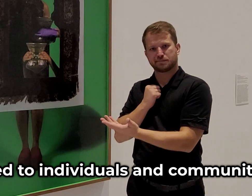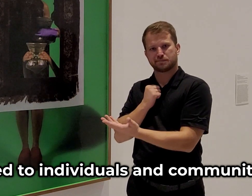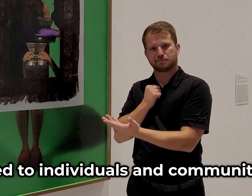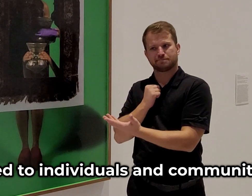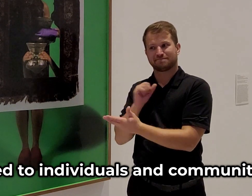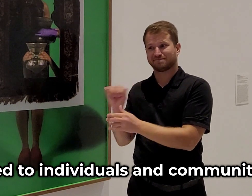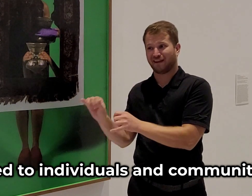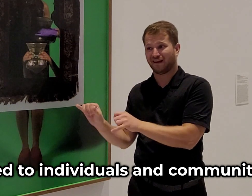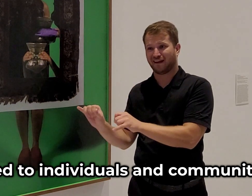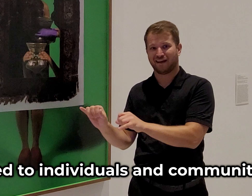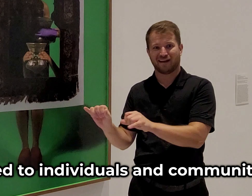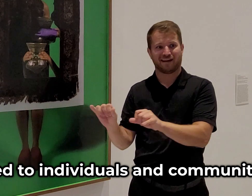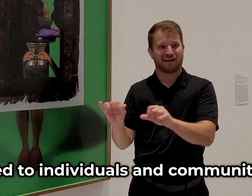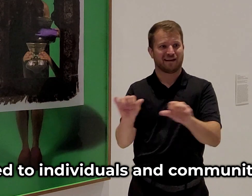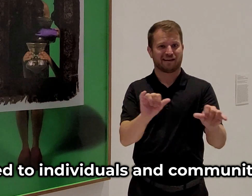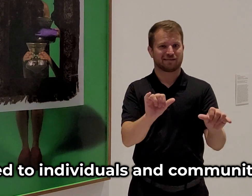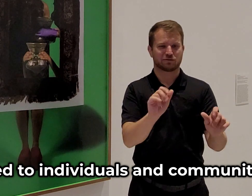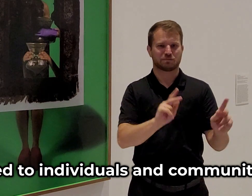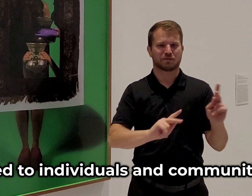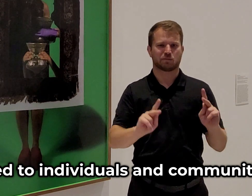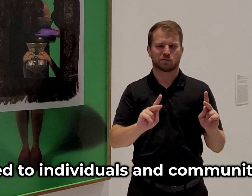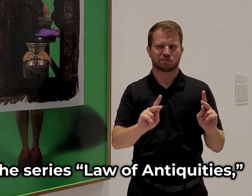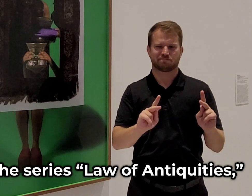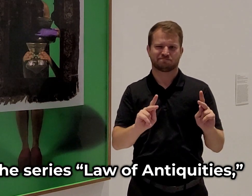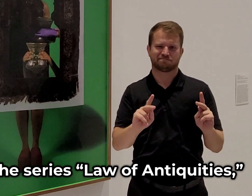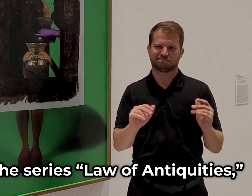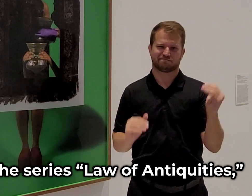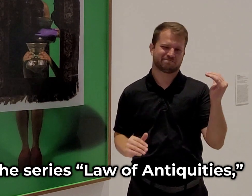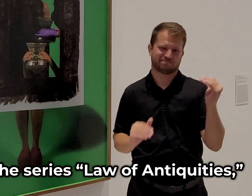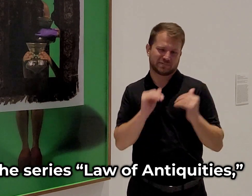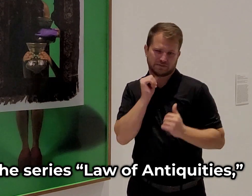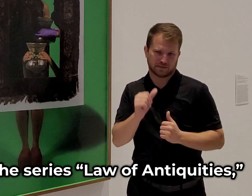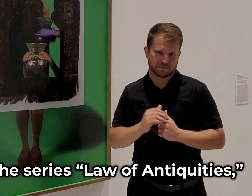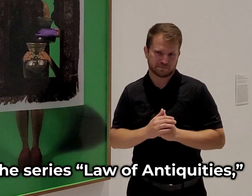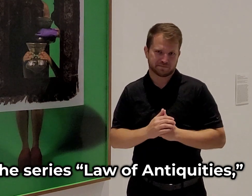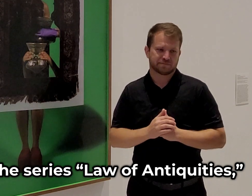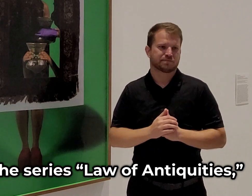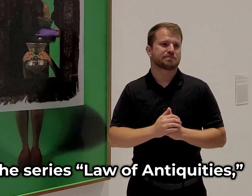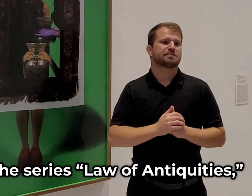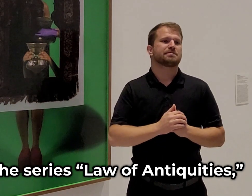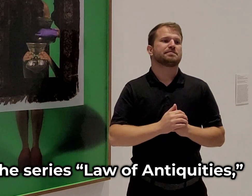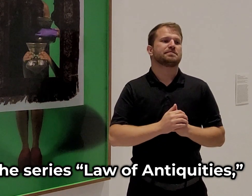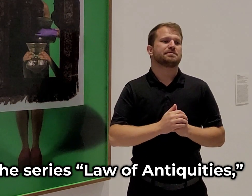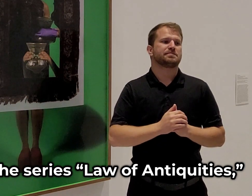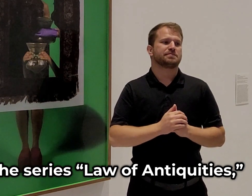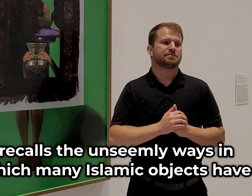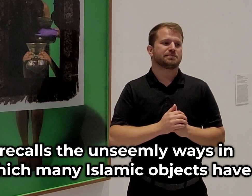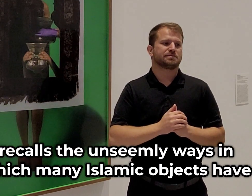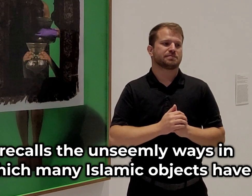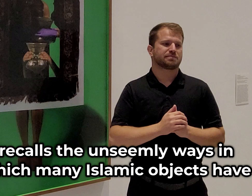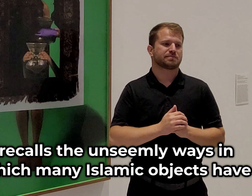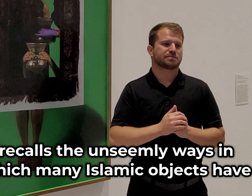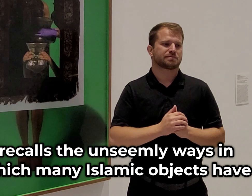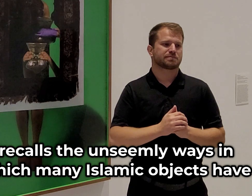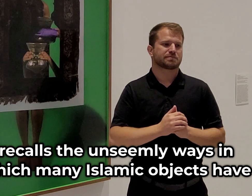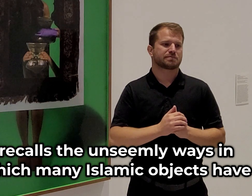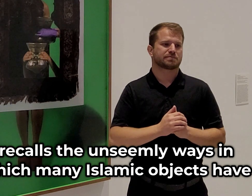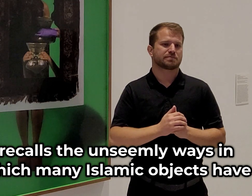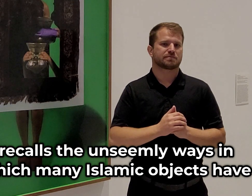and communities. The series, Law of Antiquities, recalls the unseemly ways